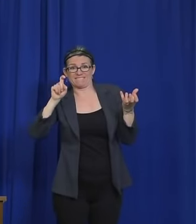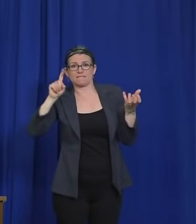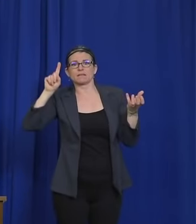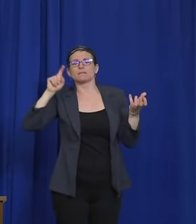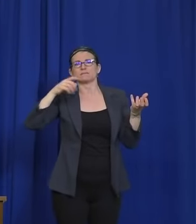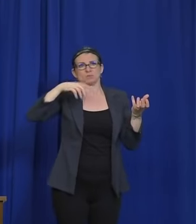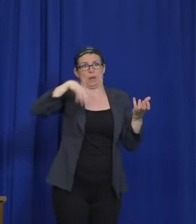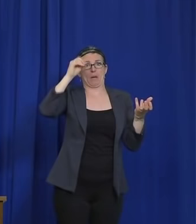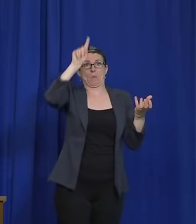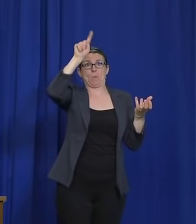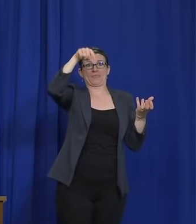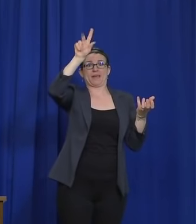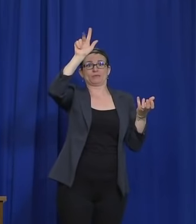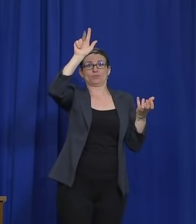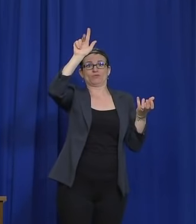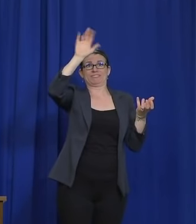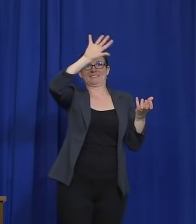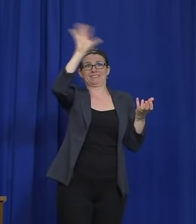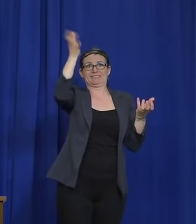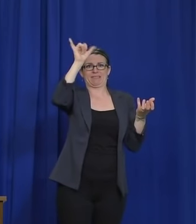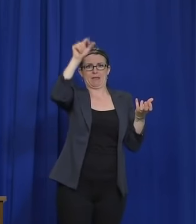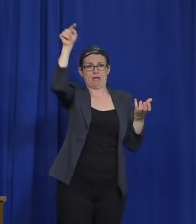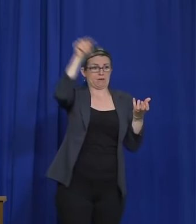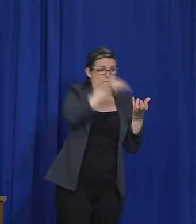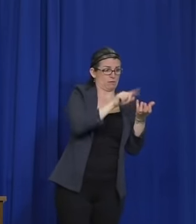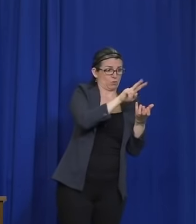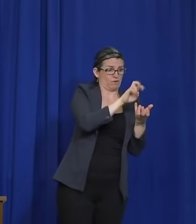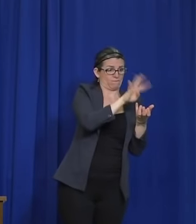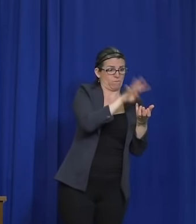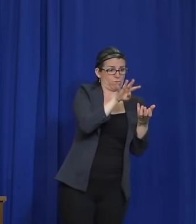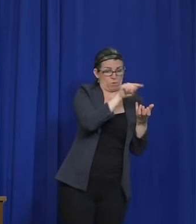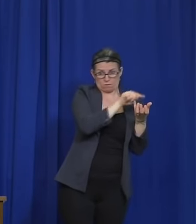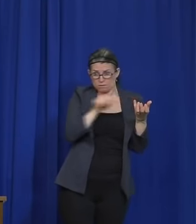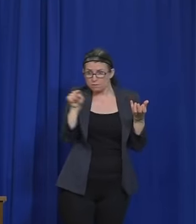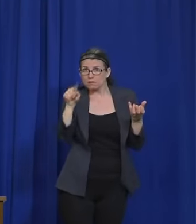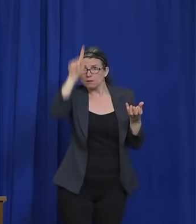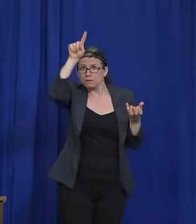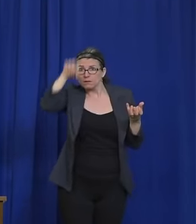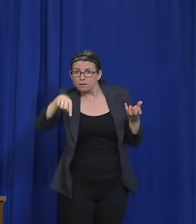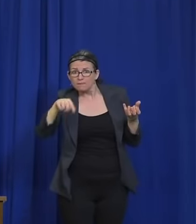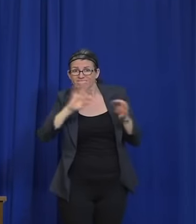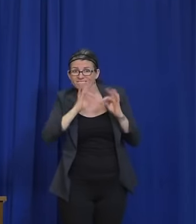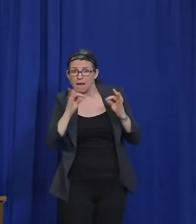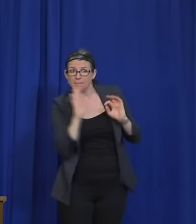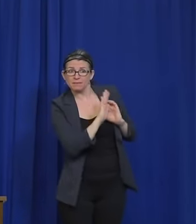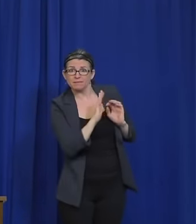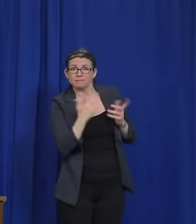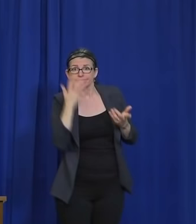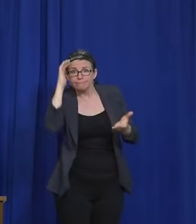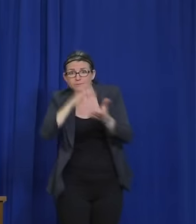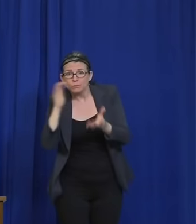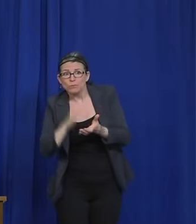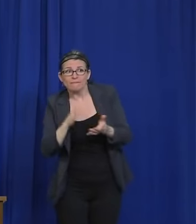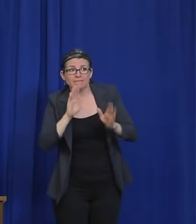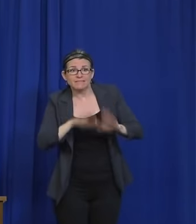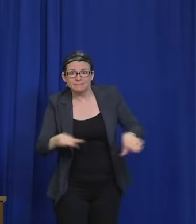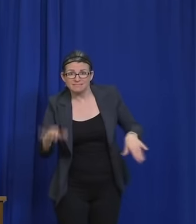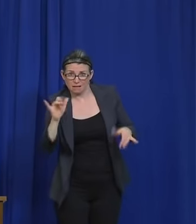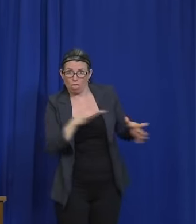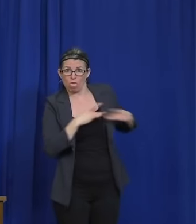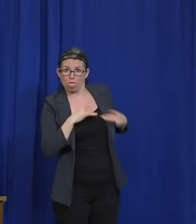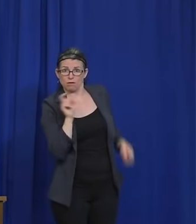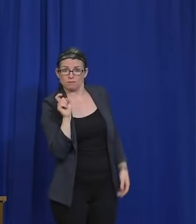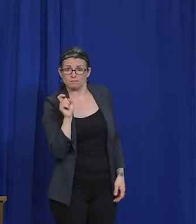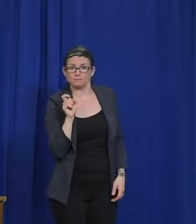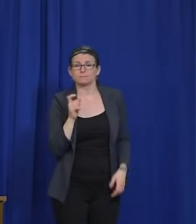question, it was, have the childhood vaccination rates in the state of Maine dropped since COVID-19? We are